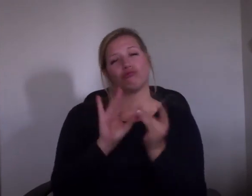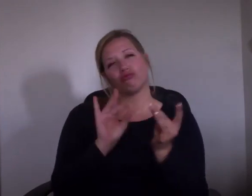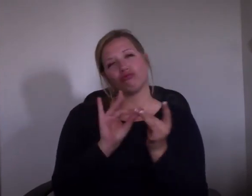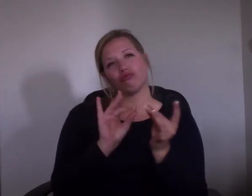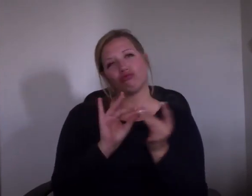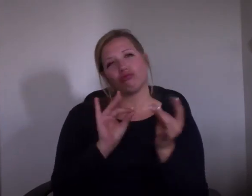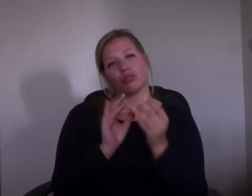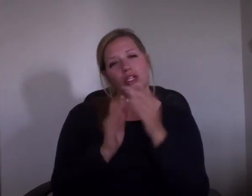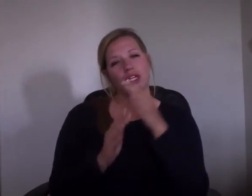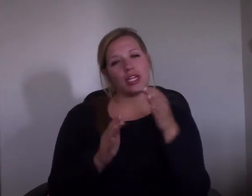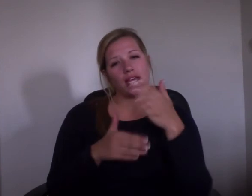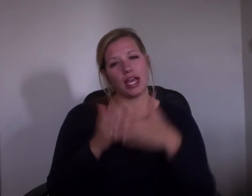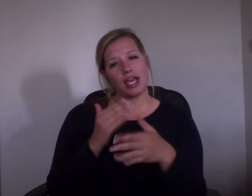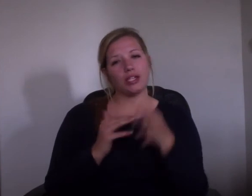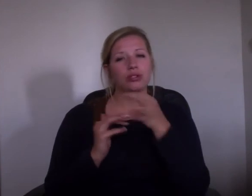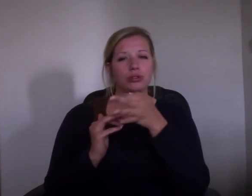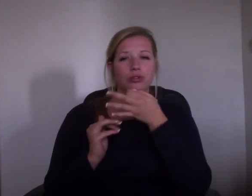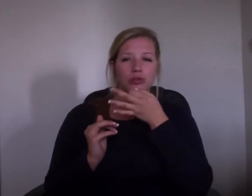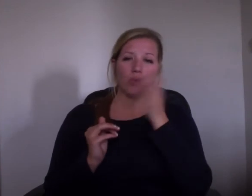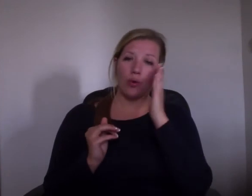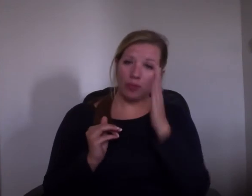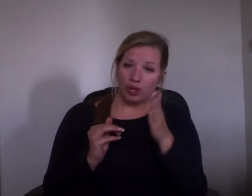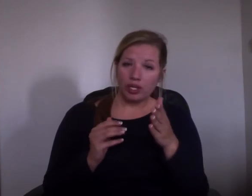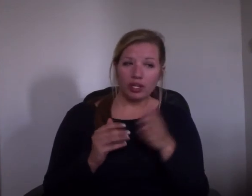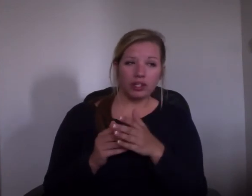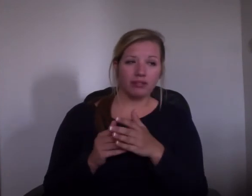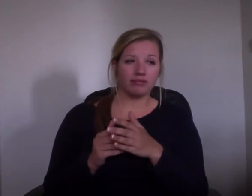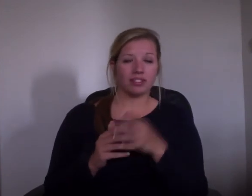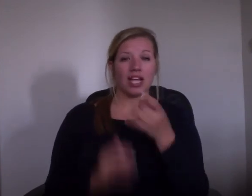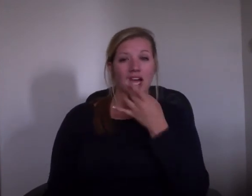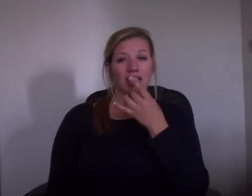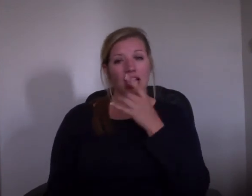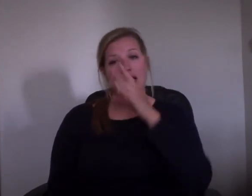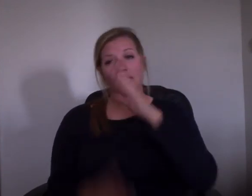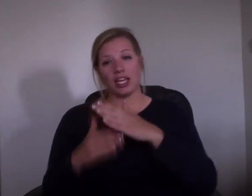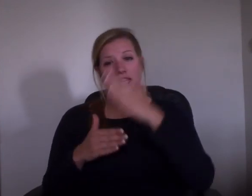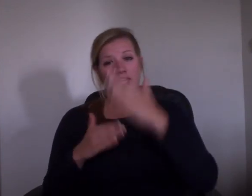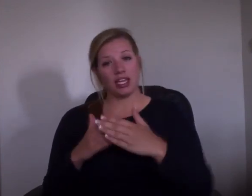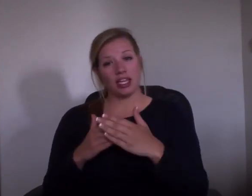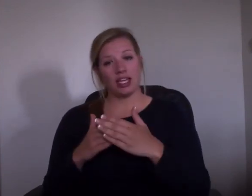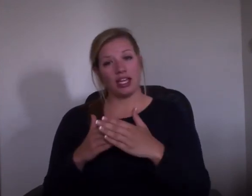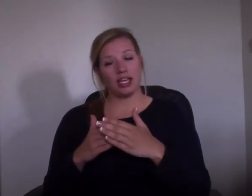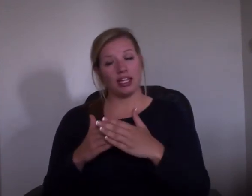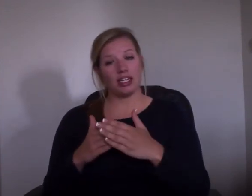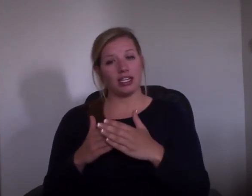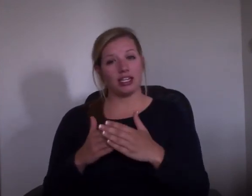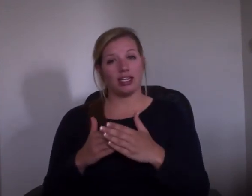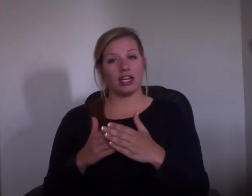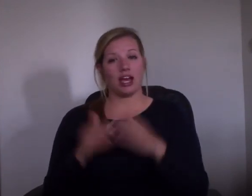the famous metaphor was, there is light at the end of the tunnel. Any day now, this war is going to be